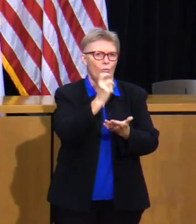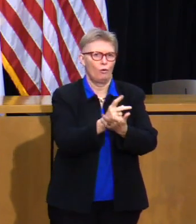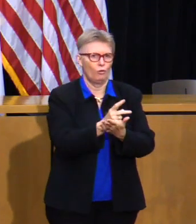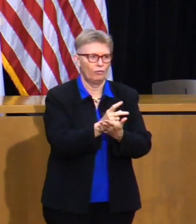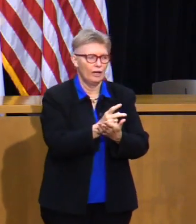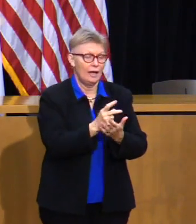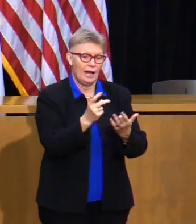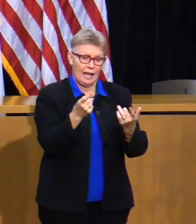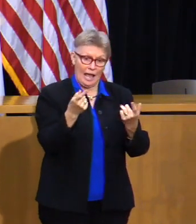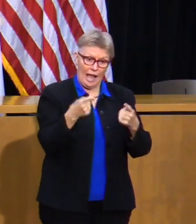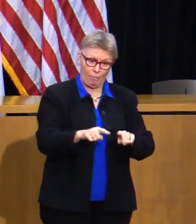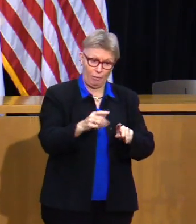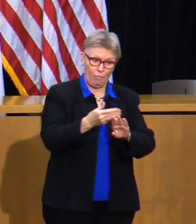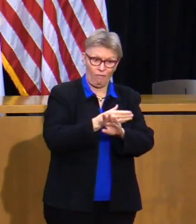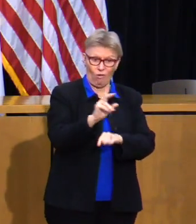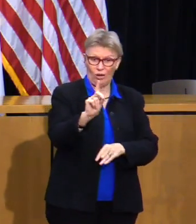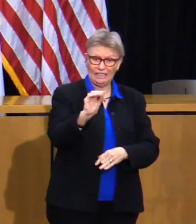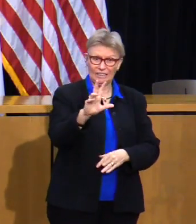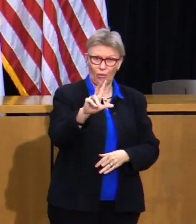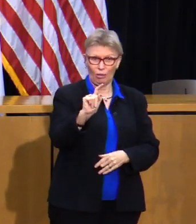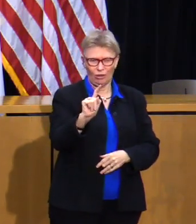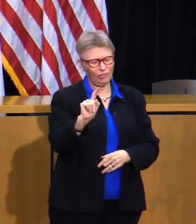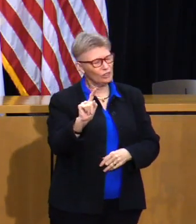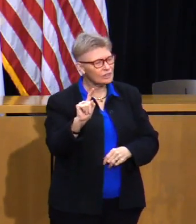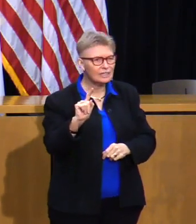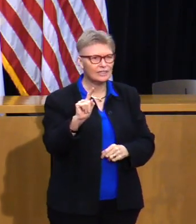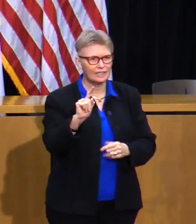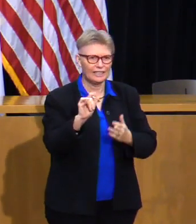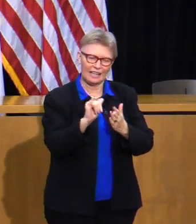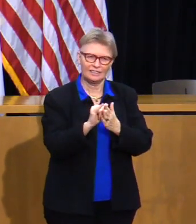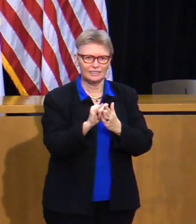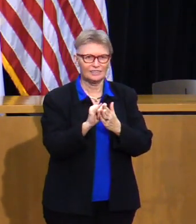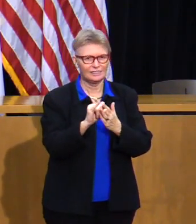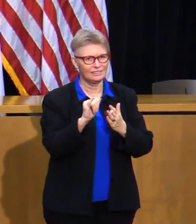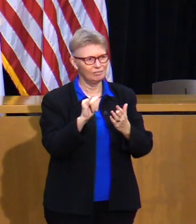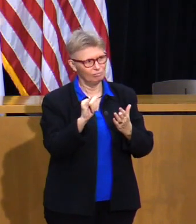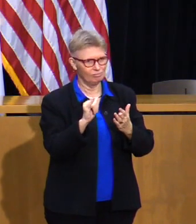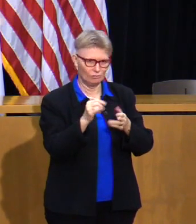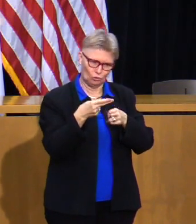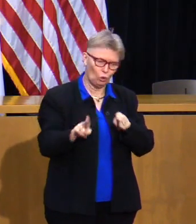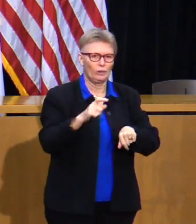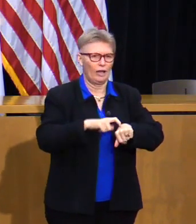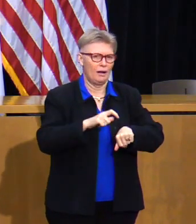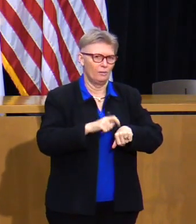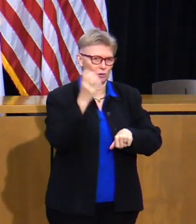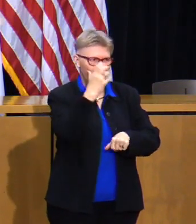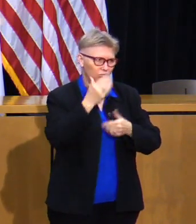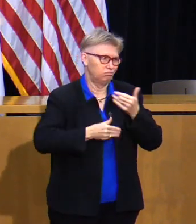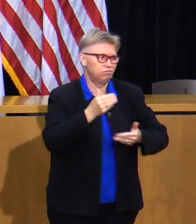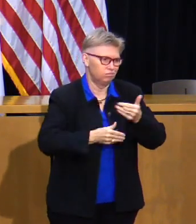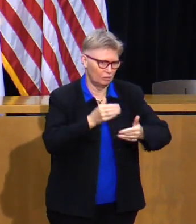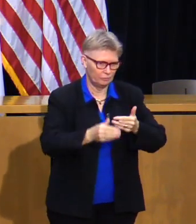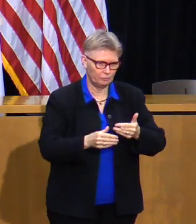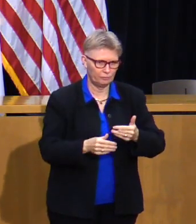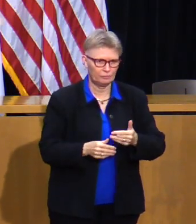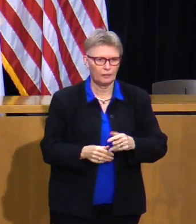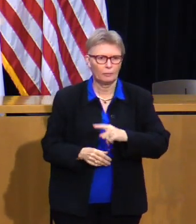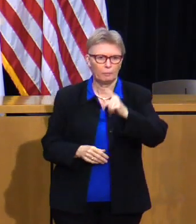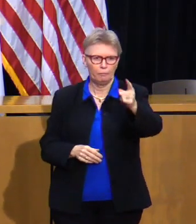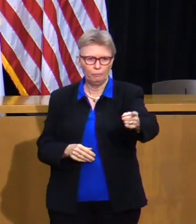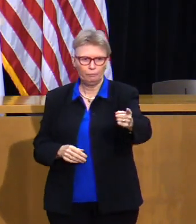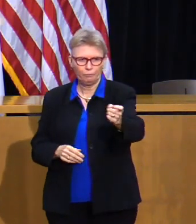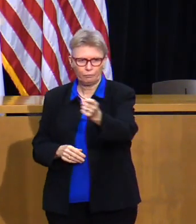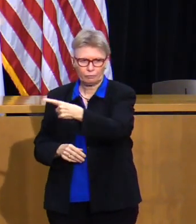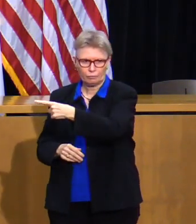by the end of the year. But it's going to be a little bit of a sprint. You will have named the entire court after